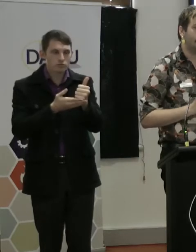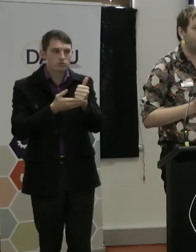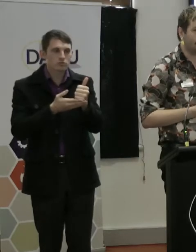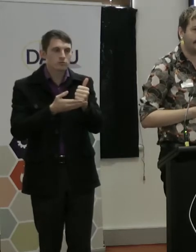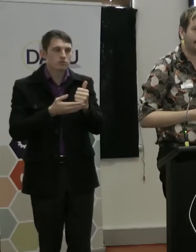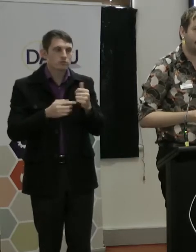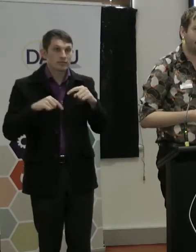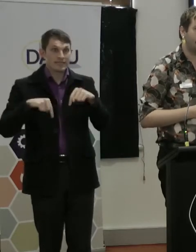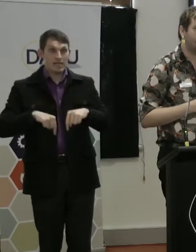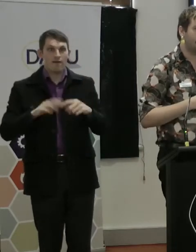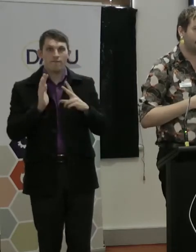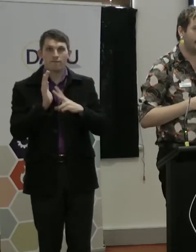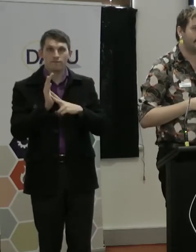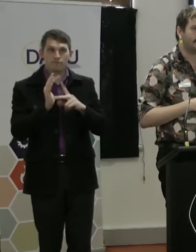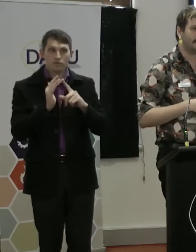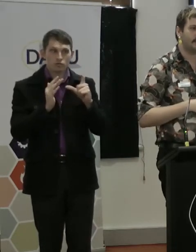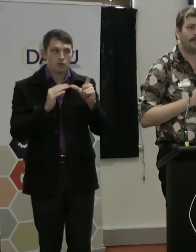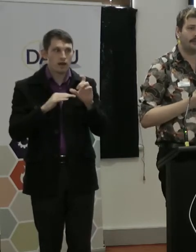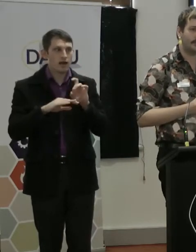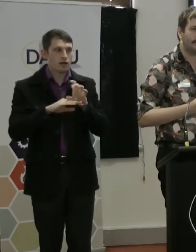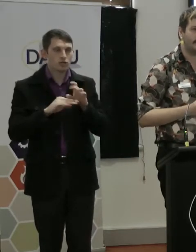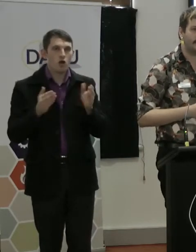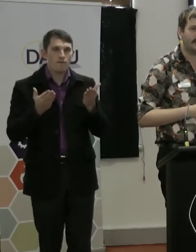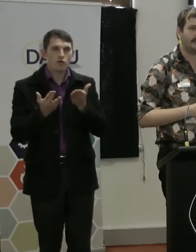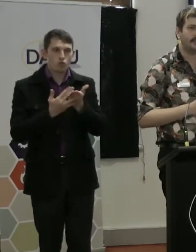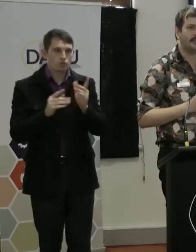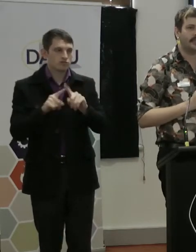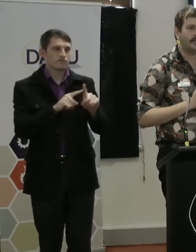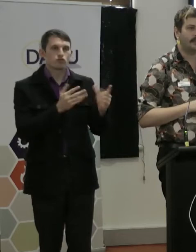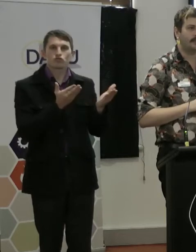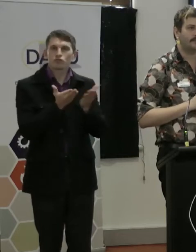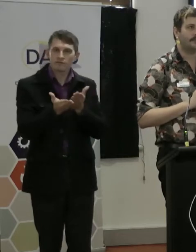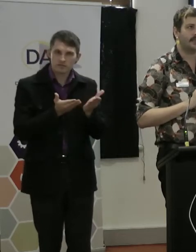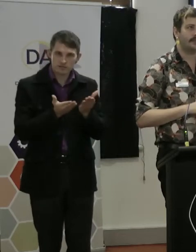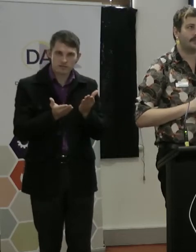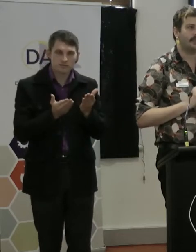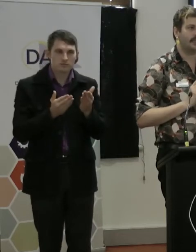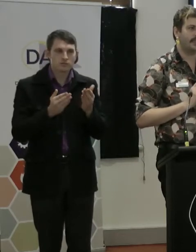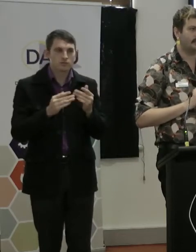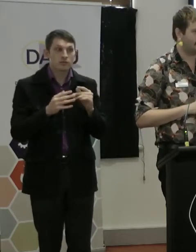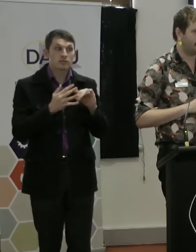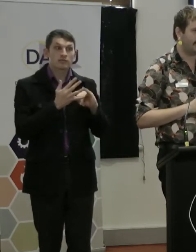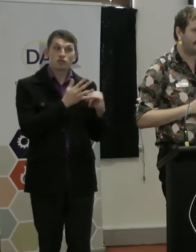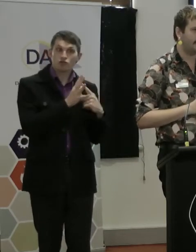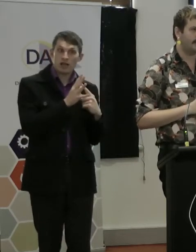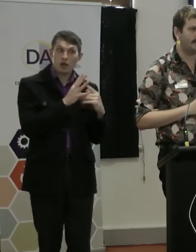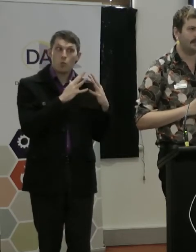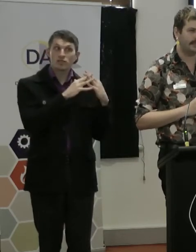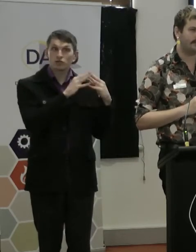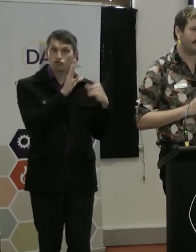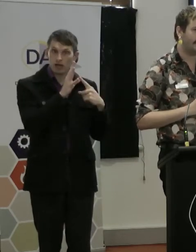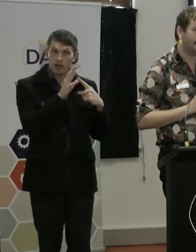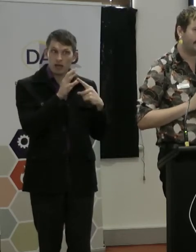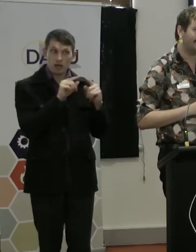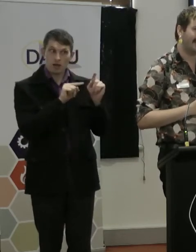well, in Victoria, the counselling is offered through services. In South Australia and WA, I